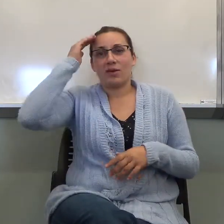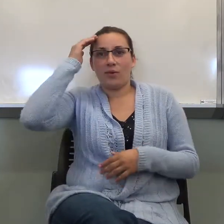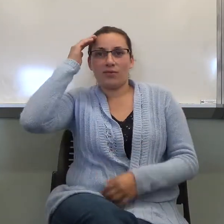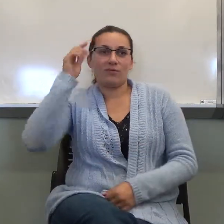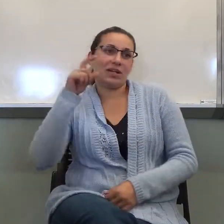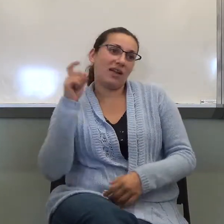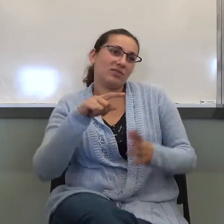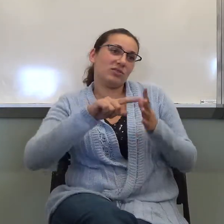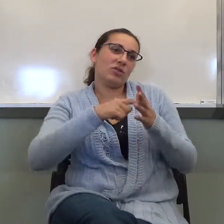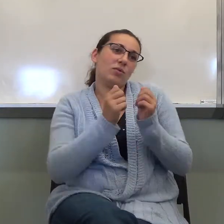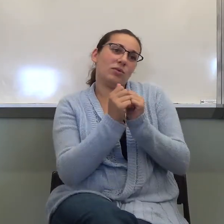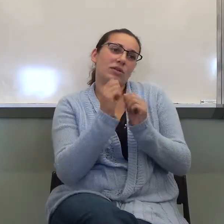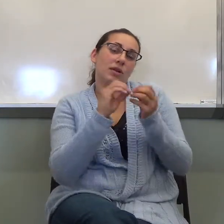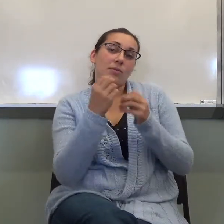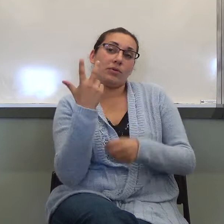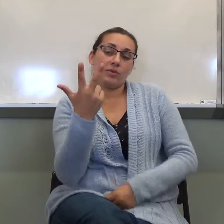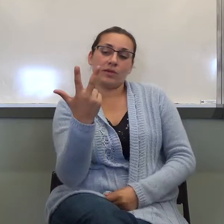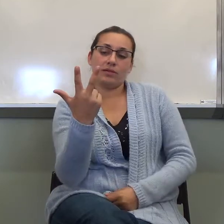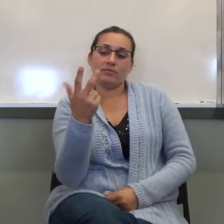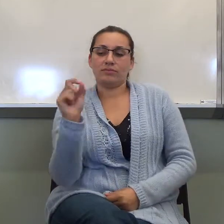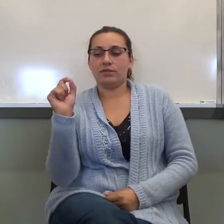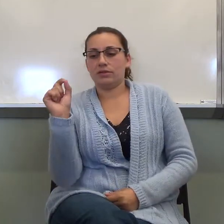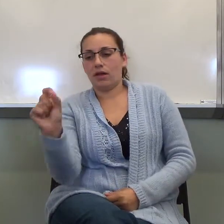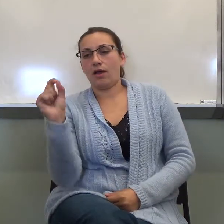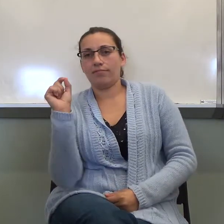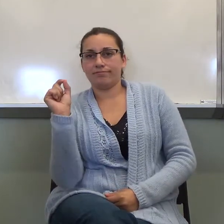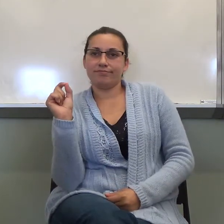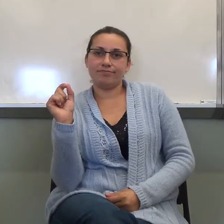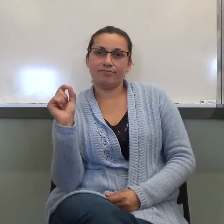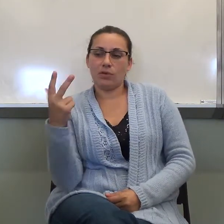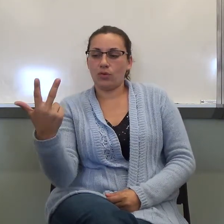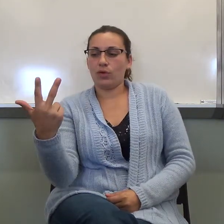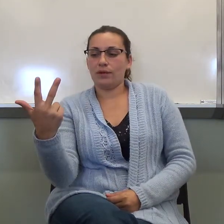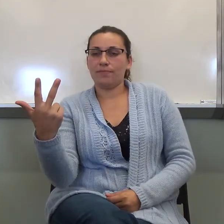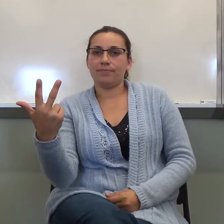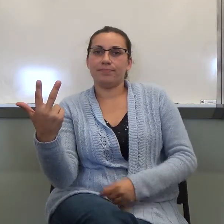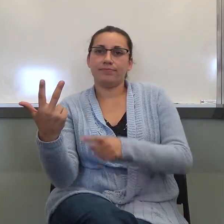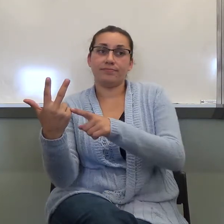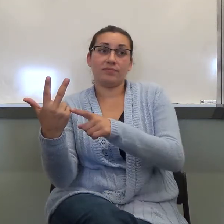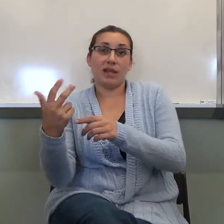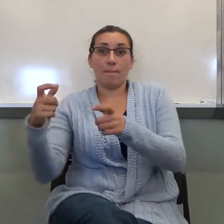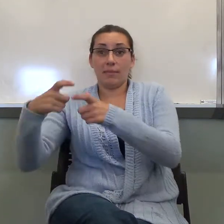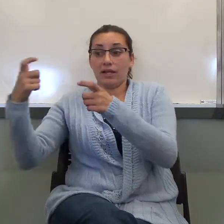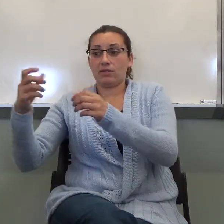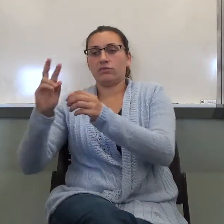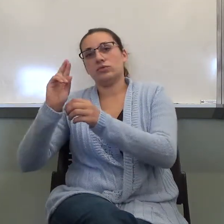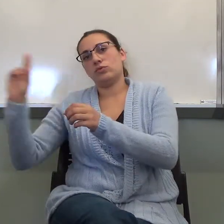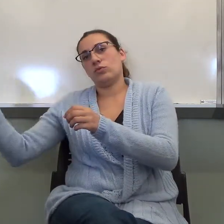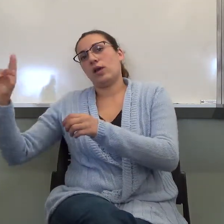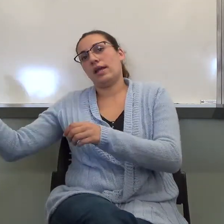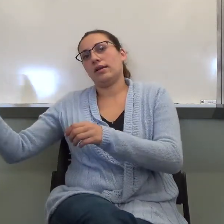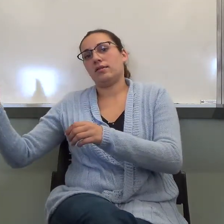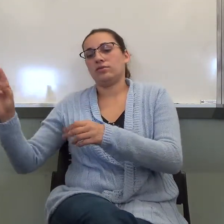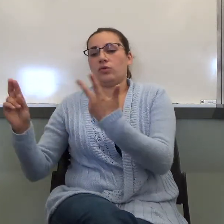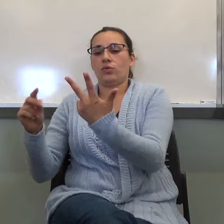with 3. Just put a dot there for 3. And if it's going to get bigger, we're going to go that way, to the right. How much?